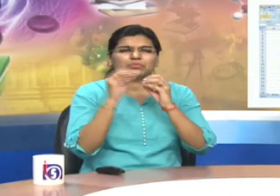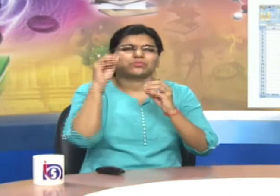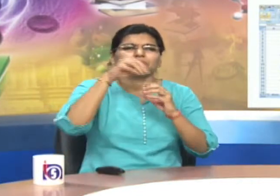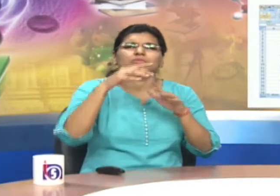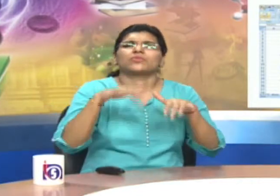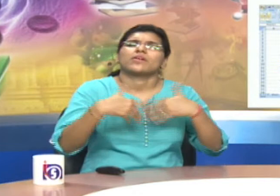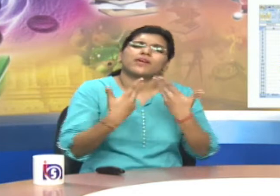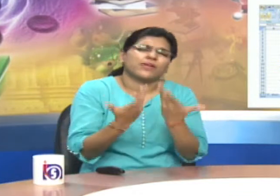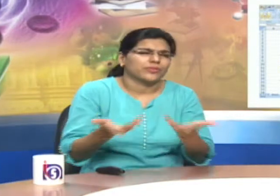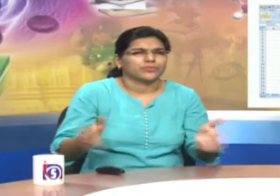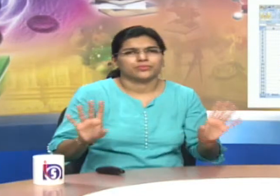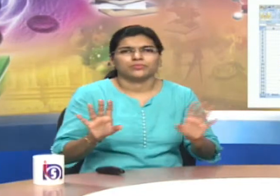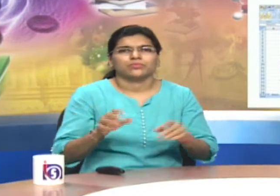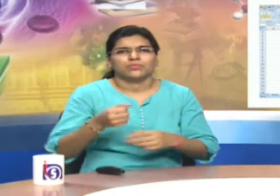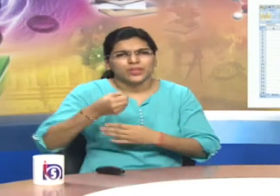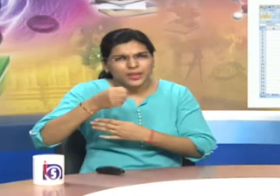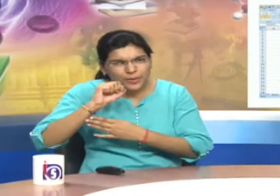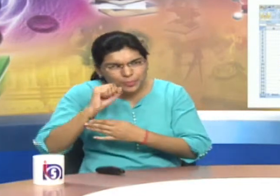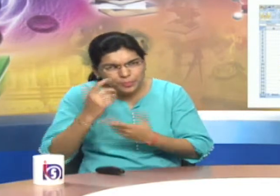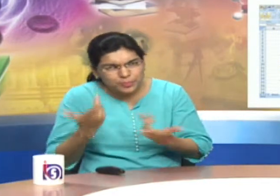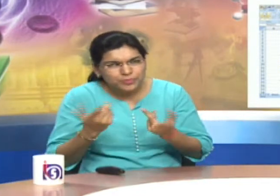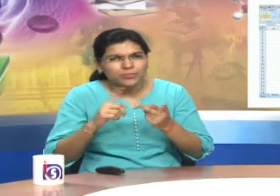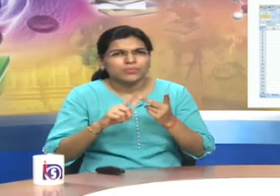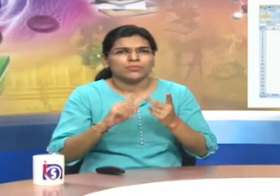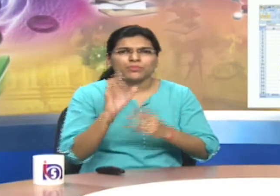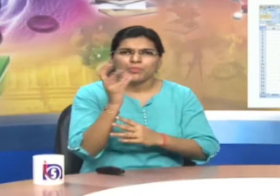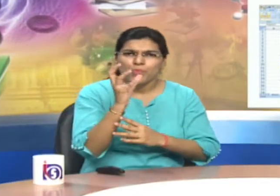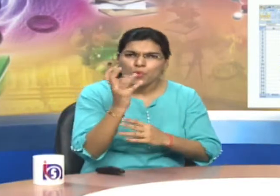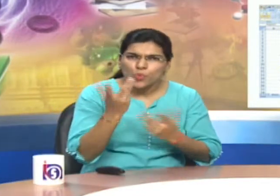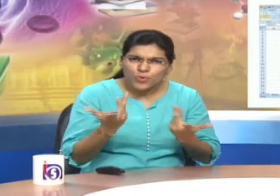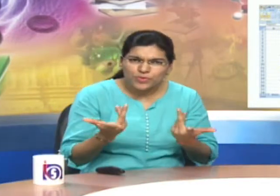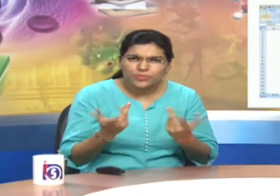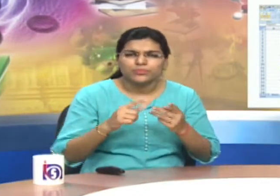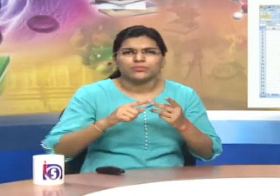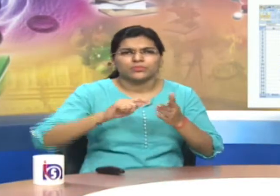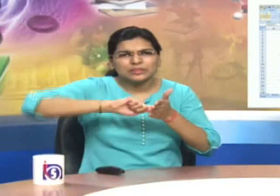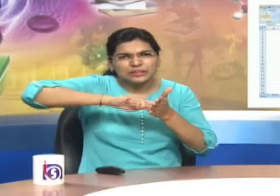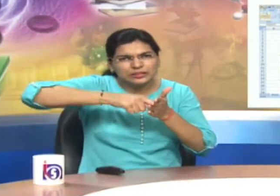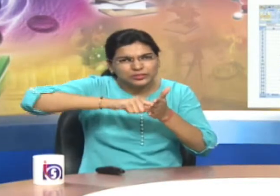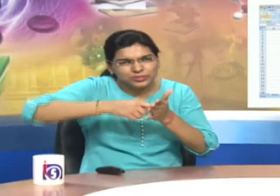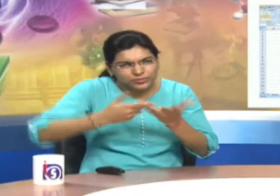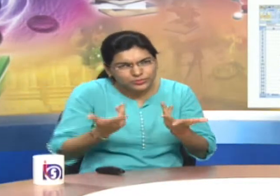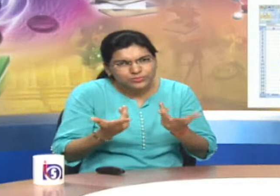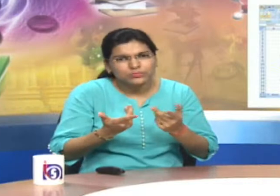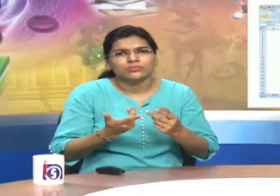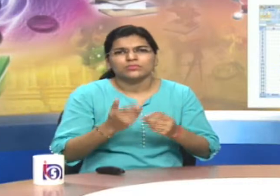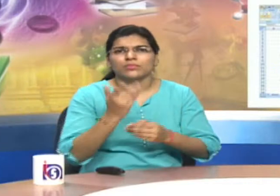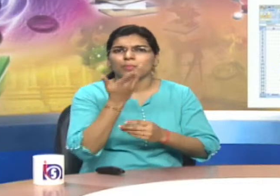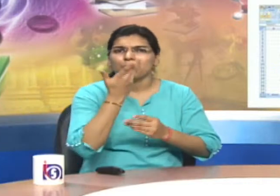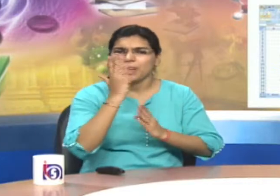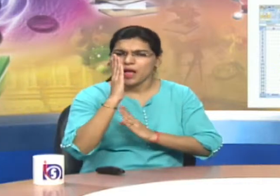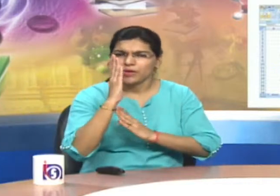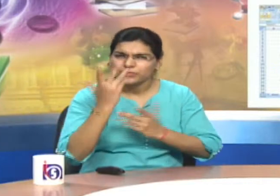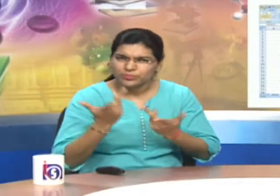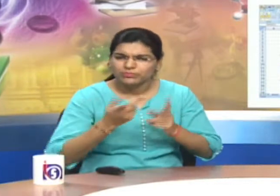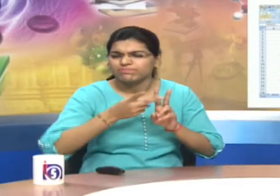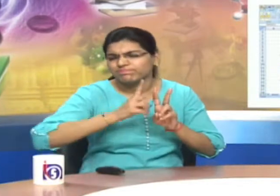So you can put any name as per your requirement, ball or key or water